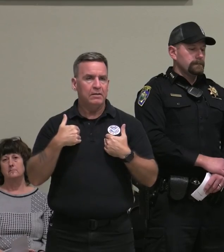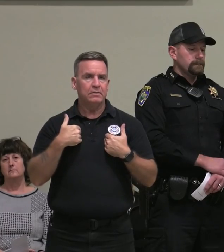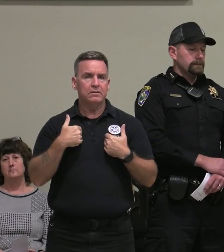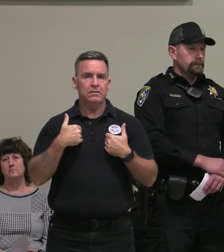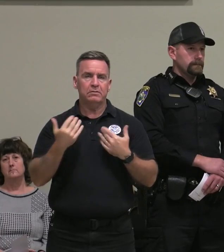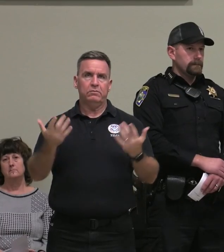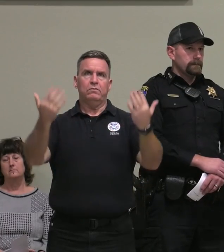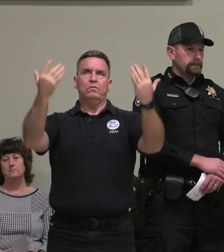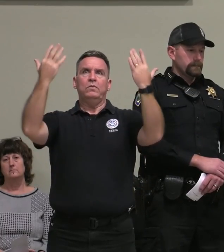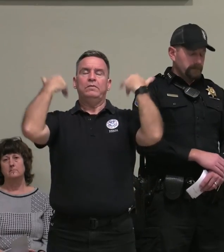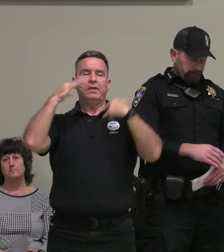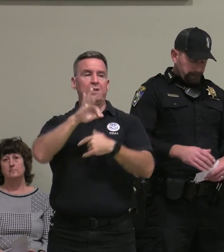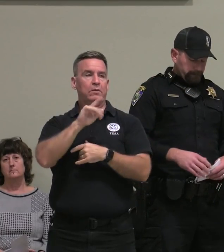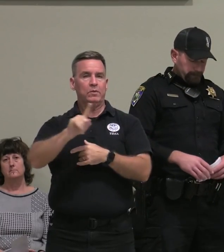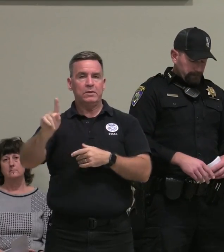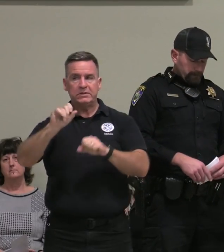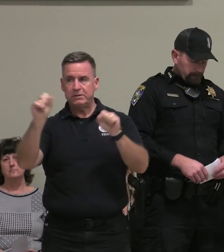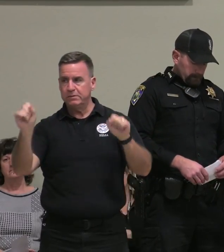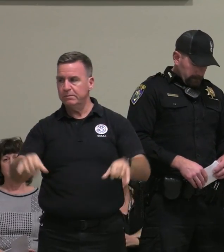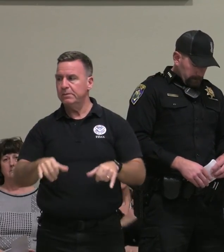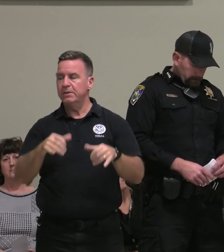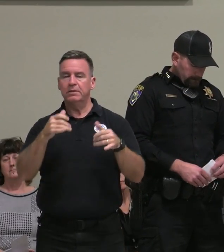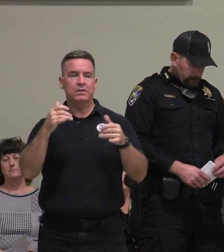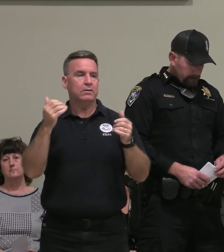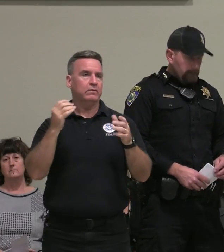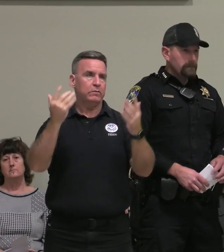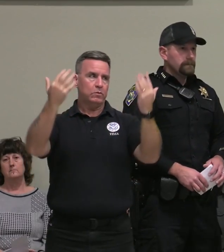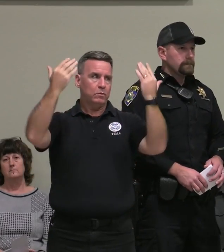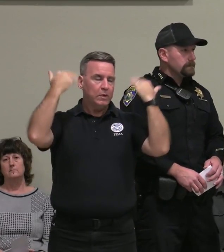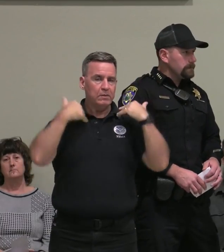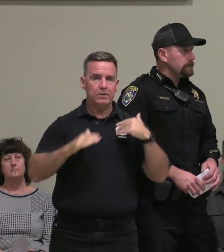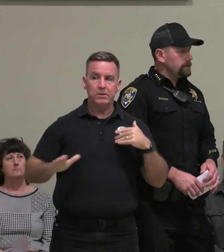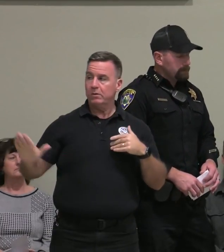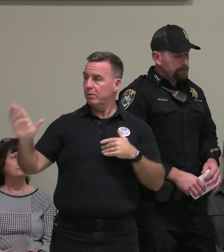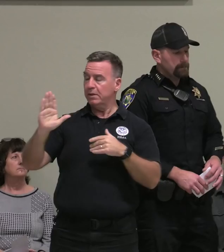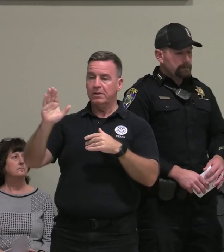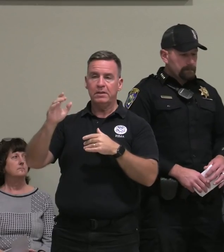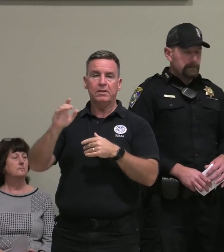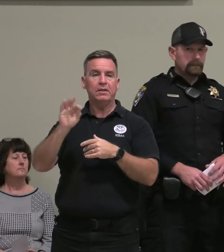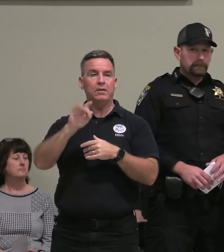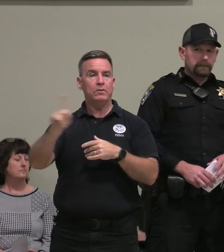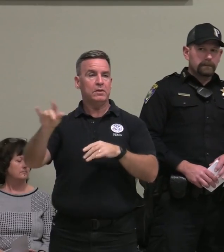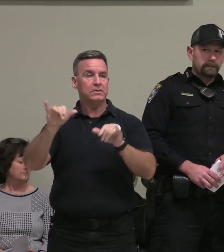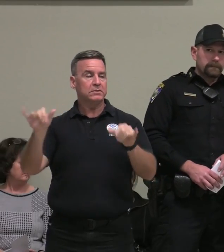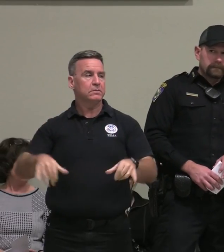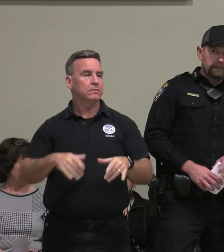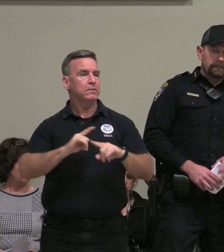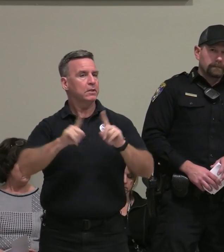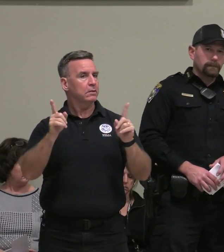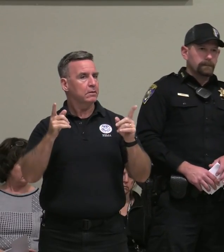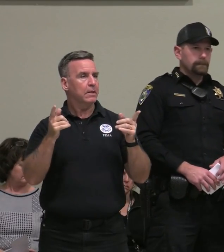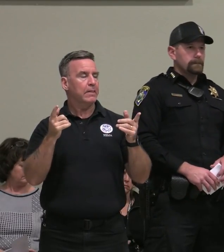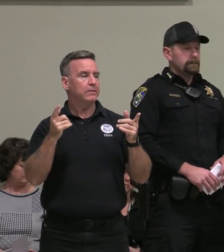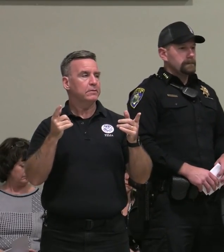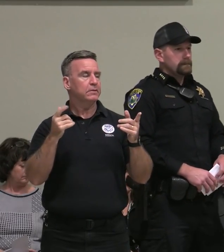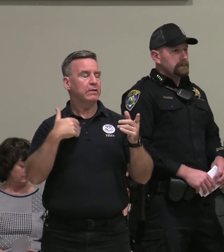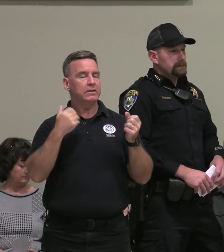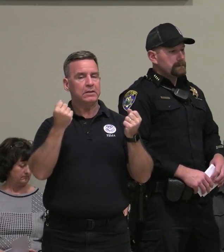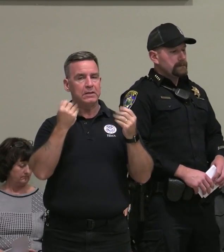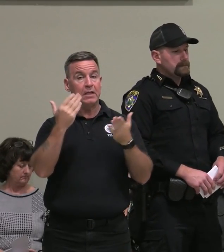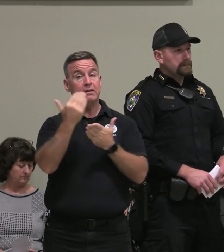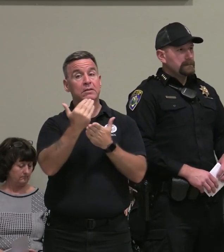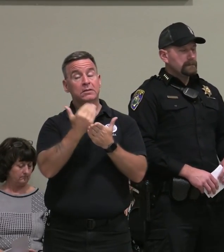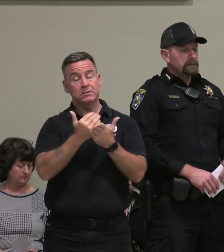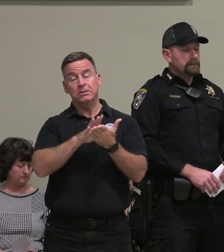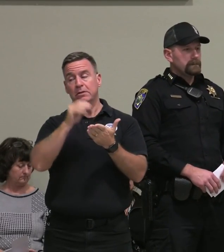It overwhelmed our 911 system. It overwhelmed your 911 system. But there are a lot of